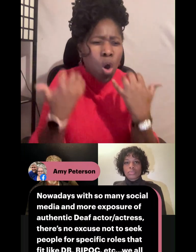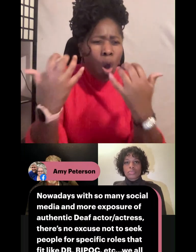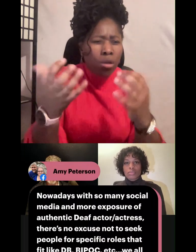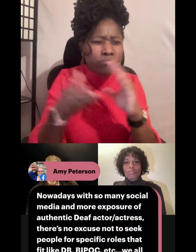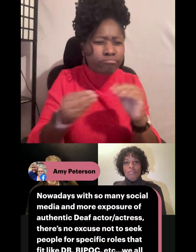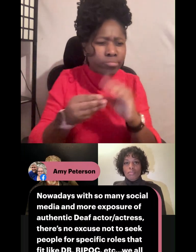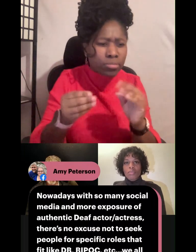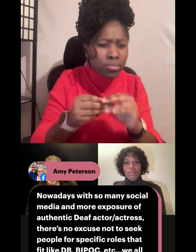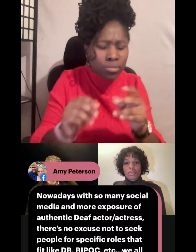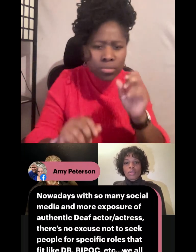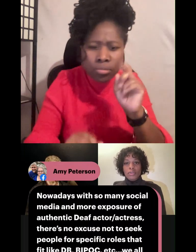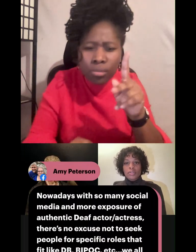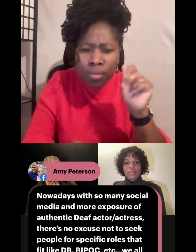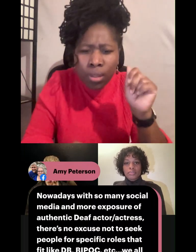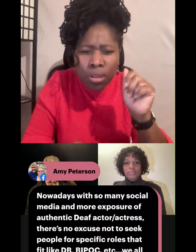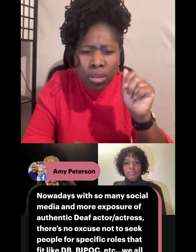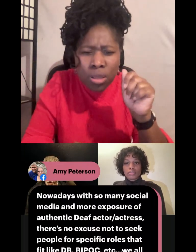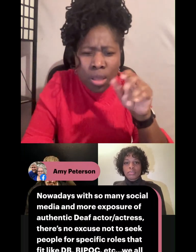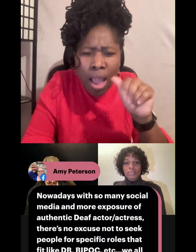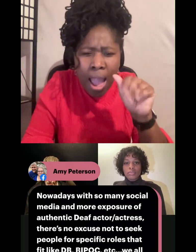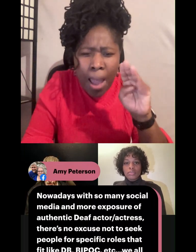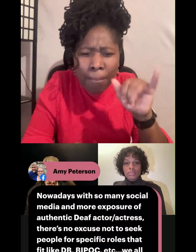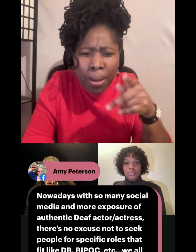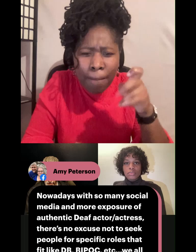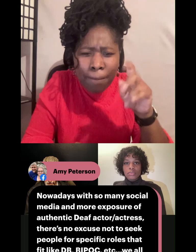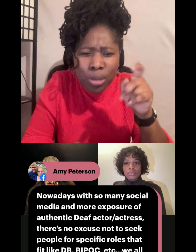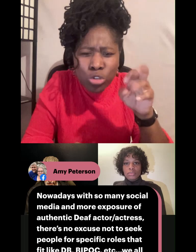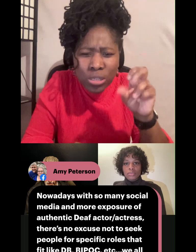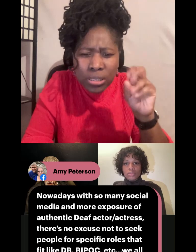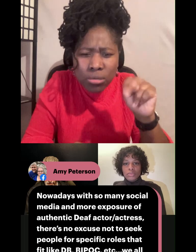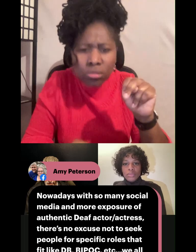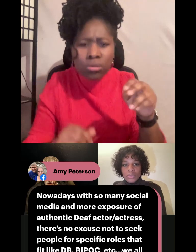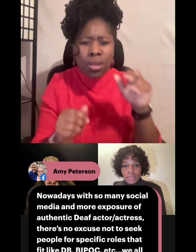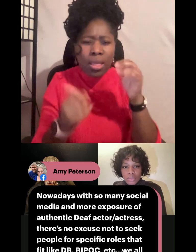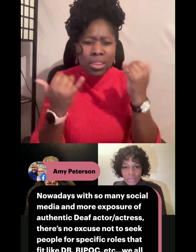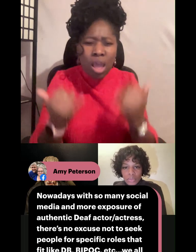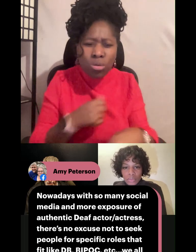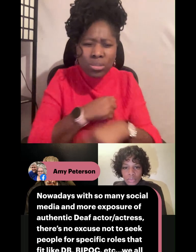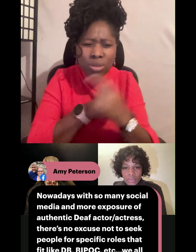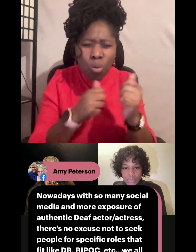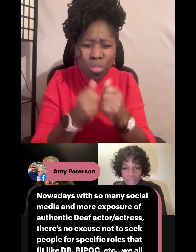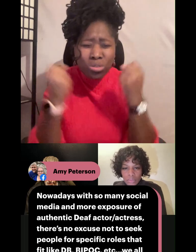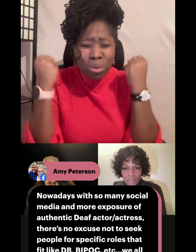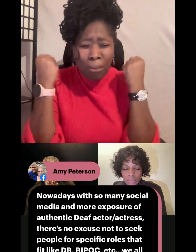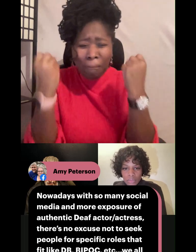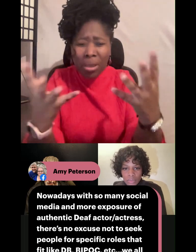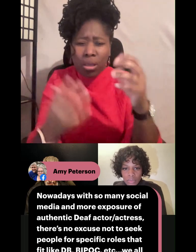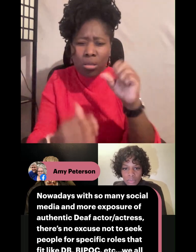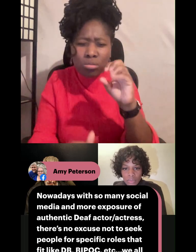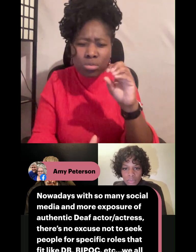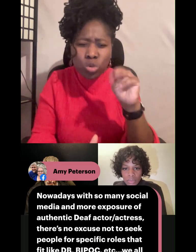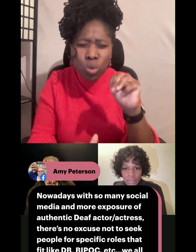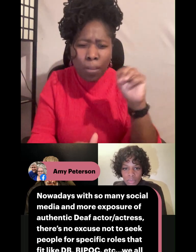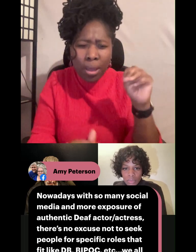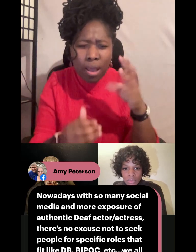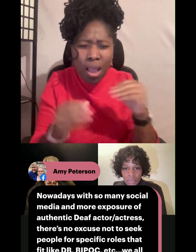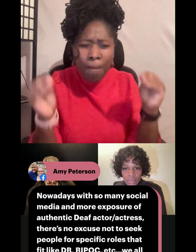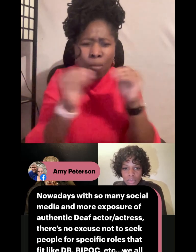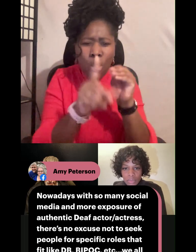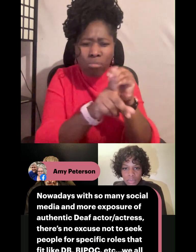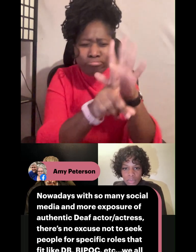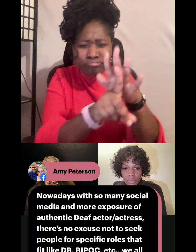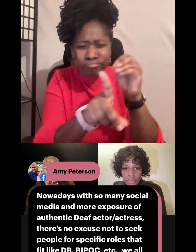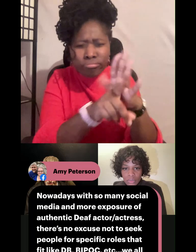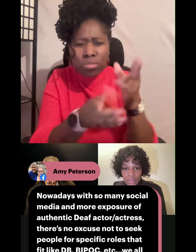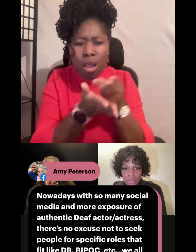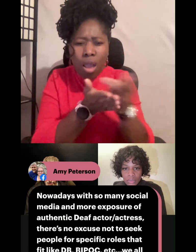also support each other. Most people know that you got their back. That's what we want. Amber is saying